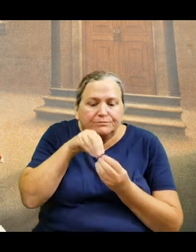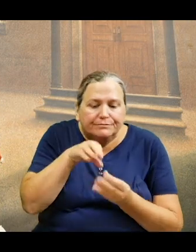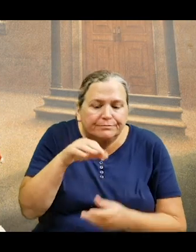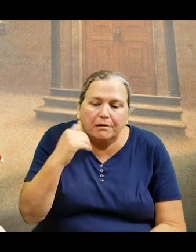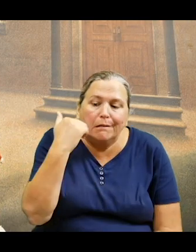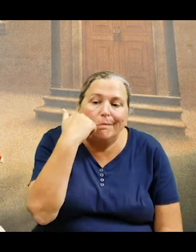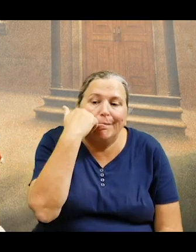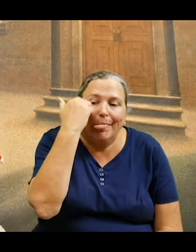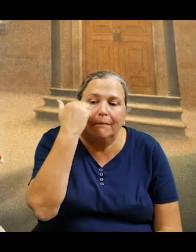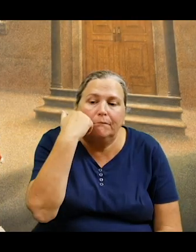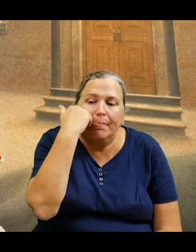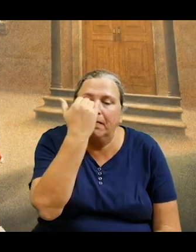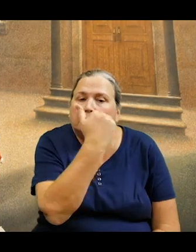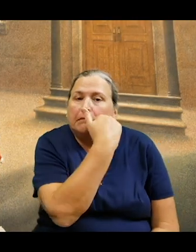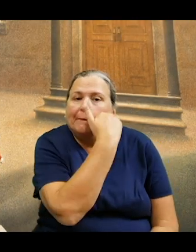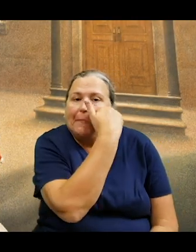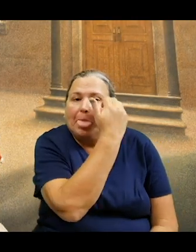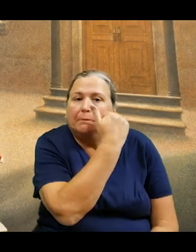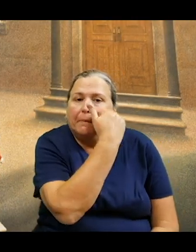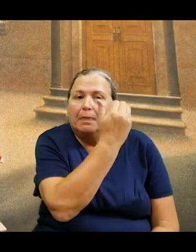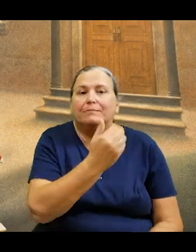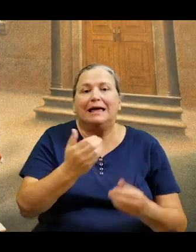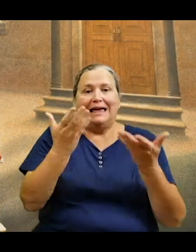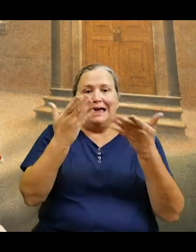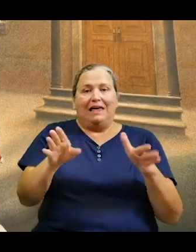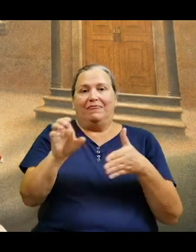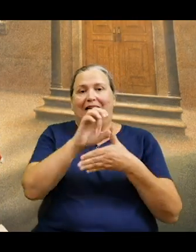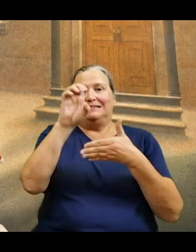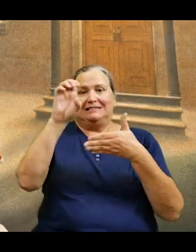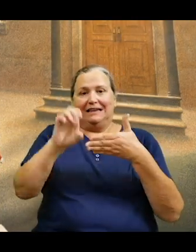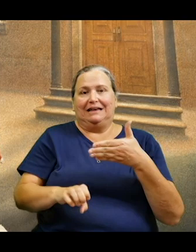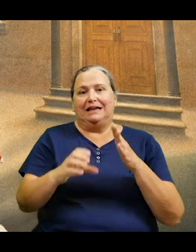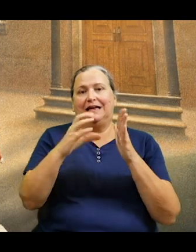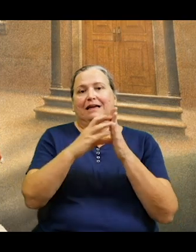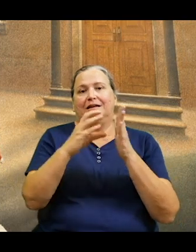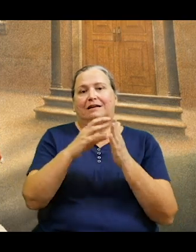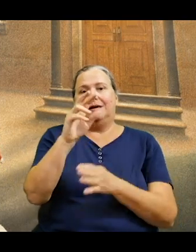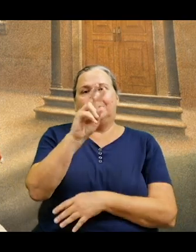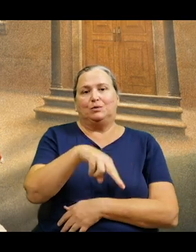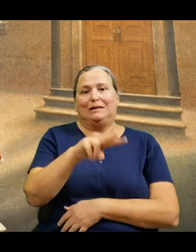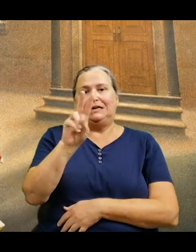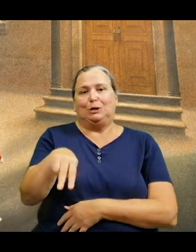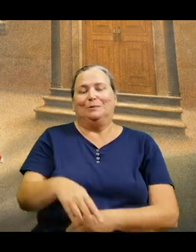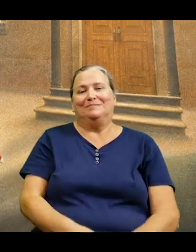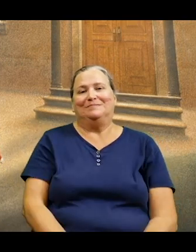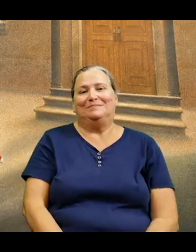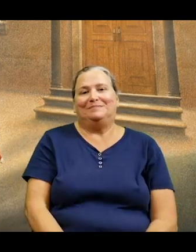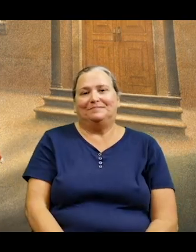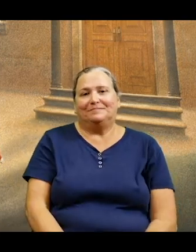licked his tears away. And that is the end of chapter 22.